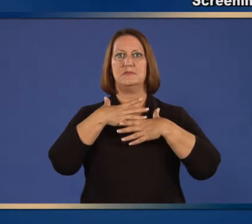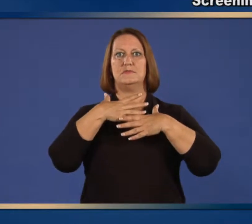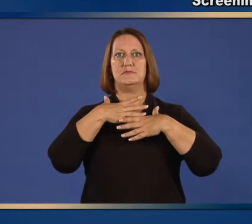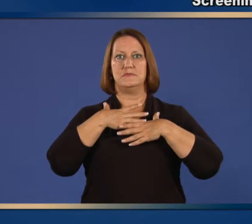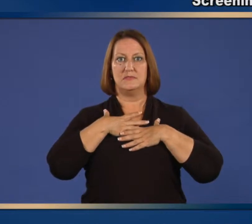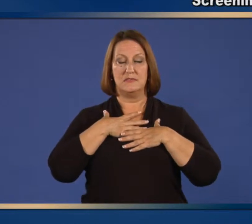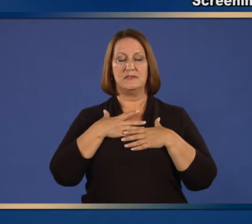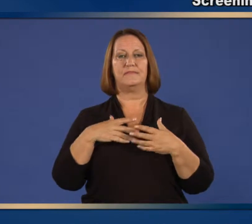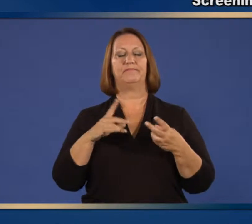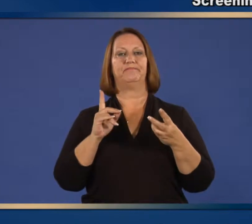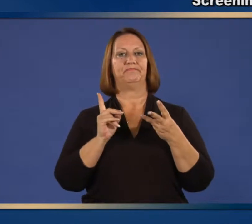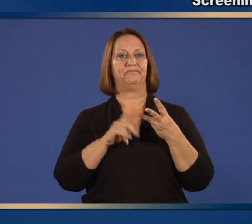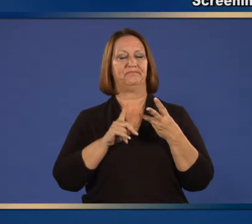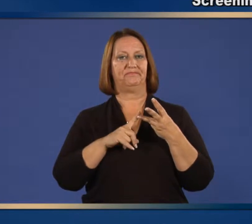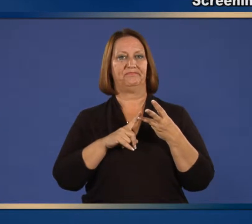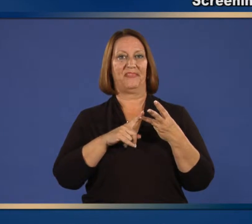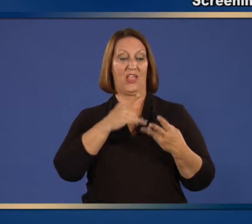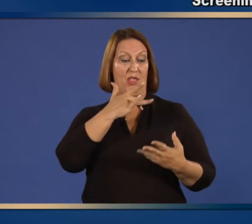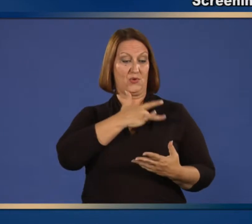4.